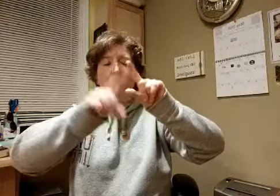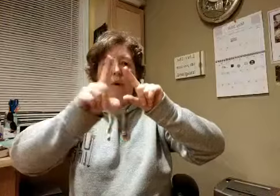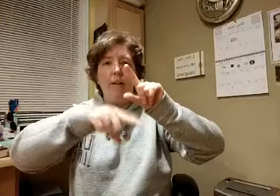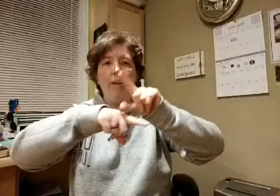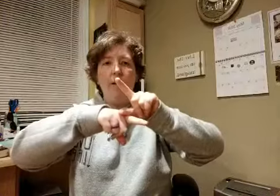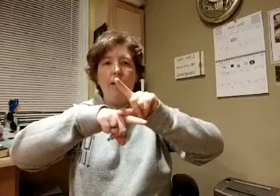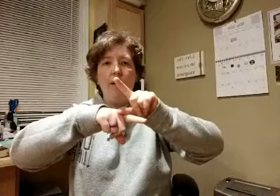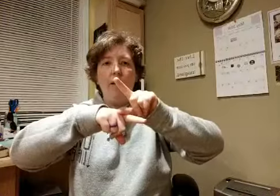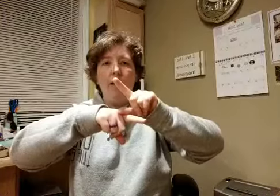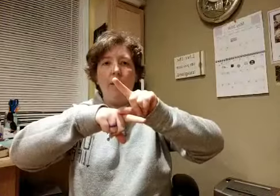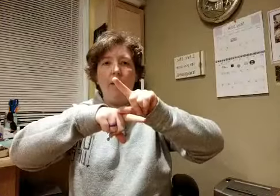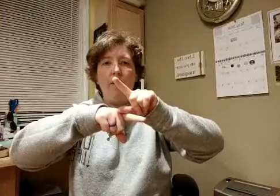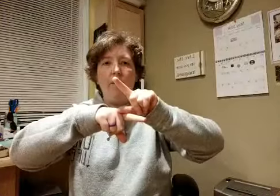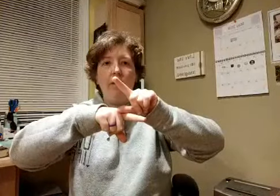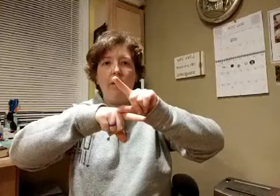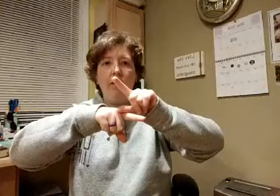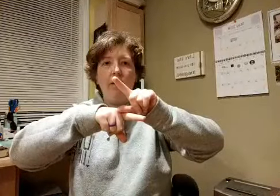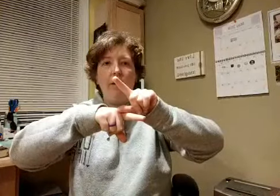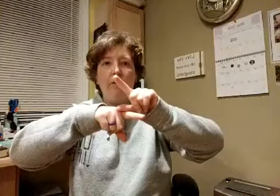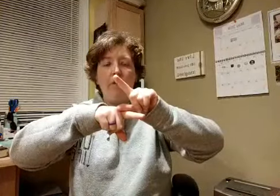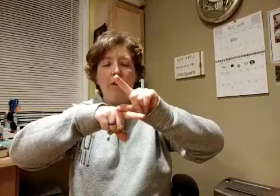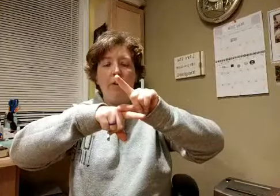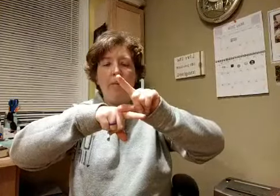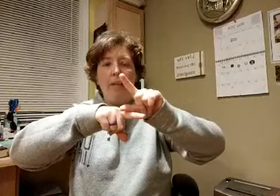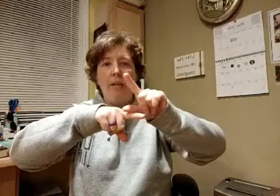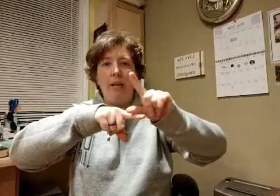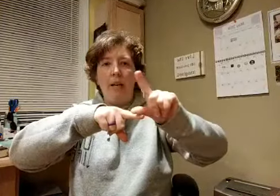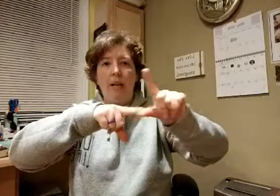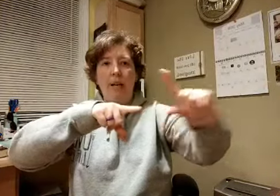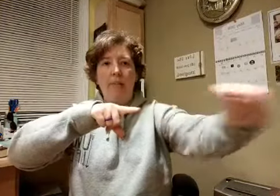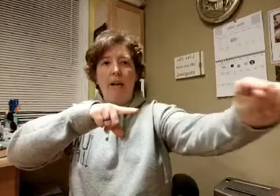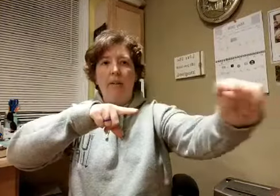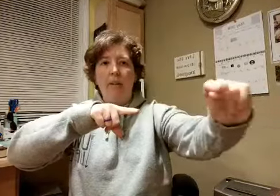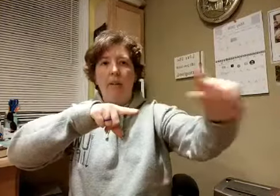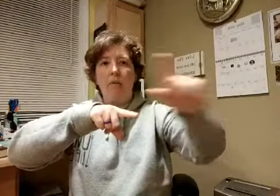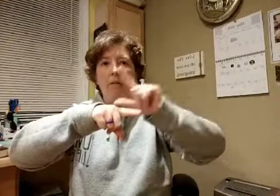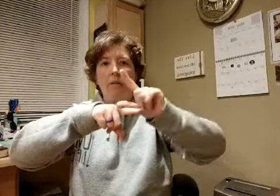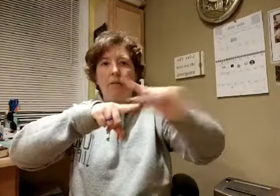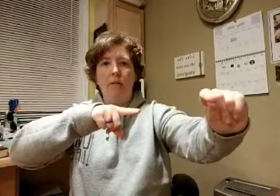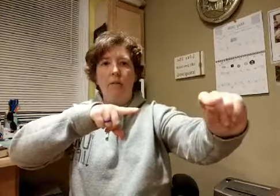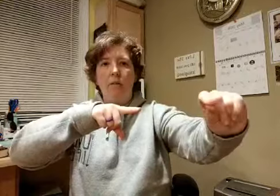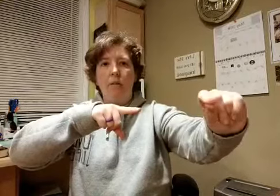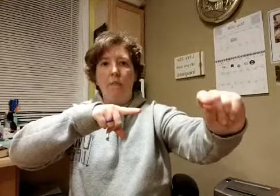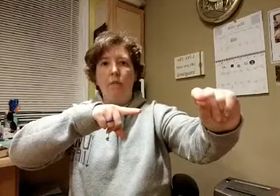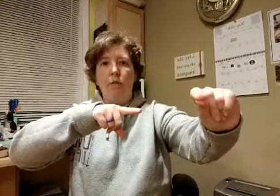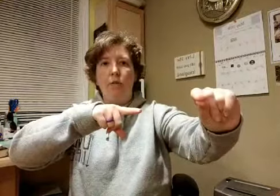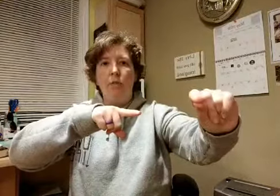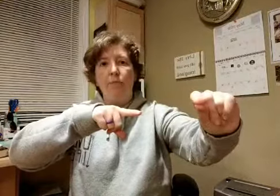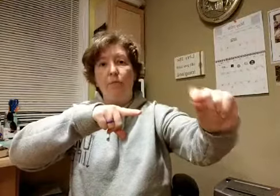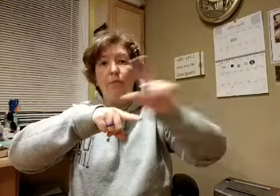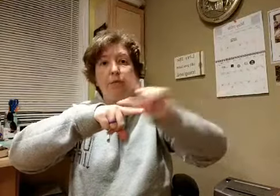one finger of your non-dominant and comes out and closes. Zoom for